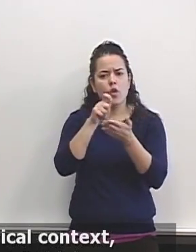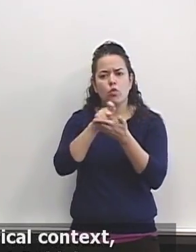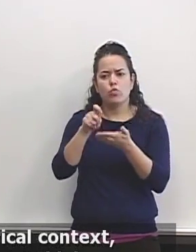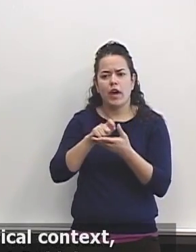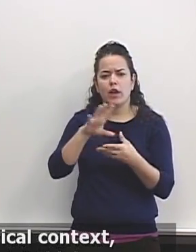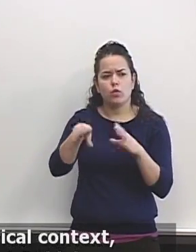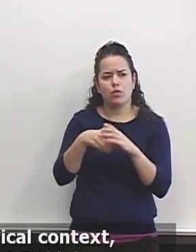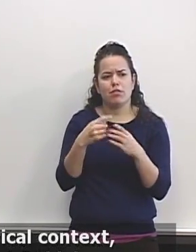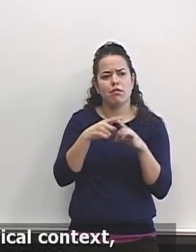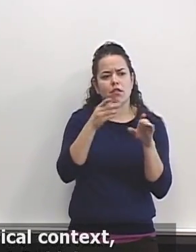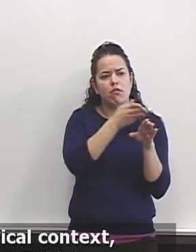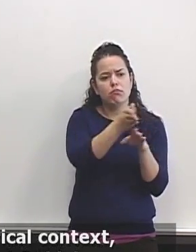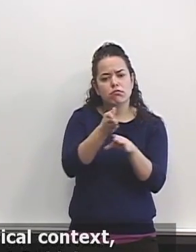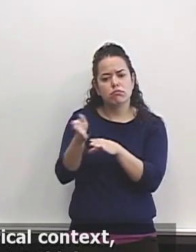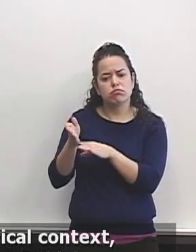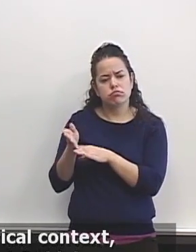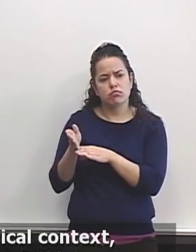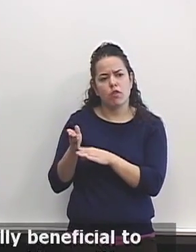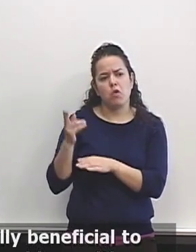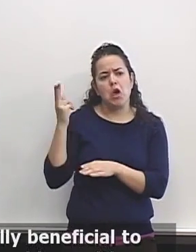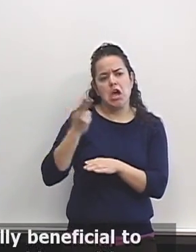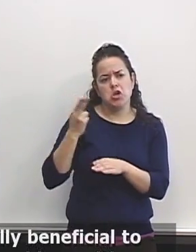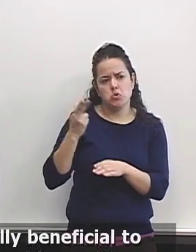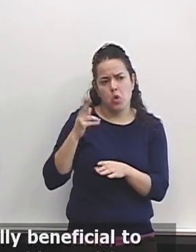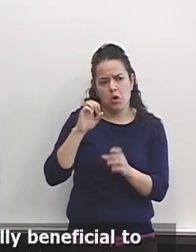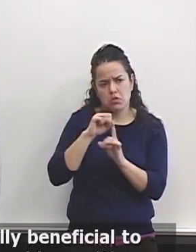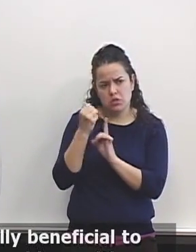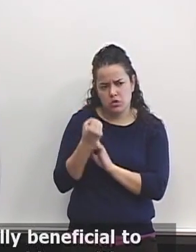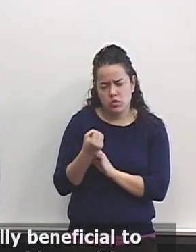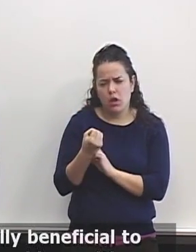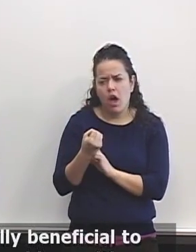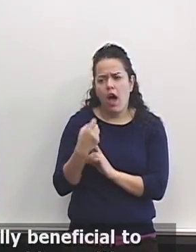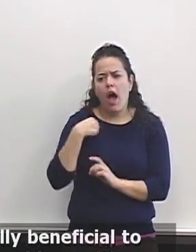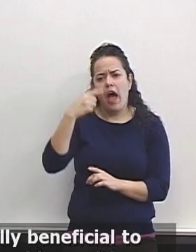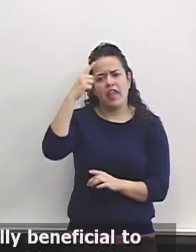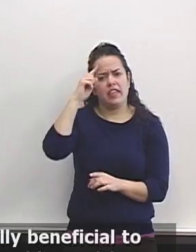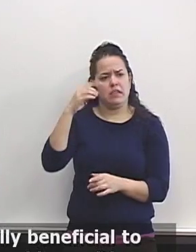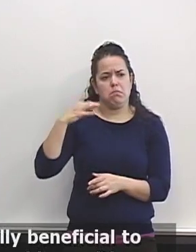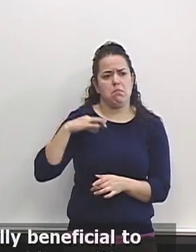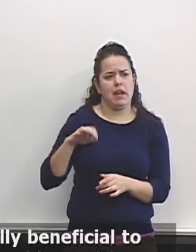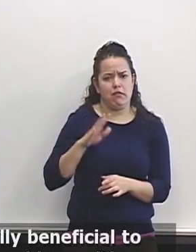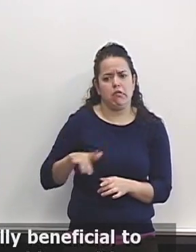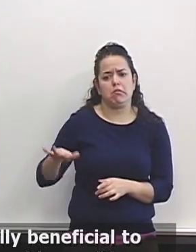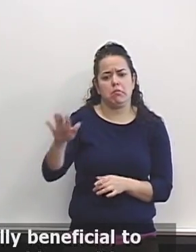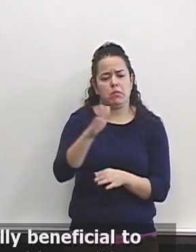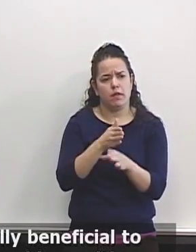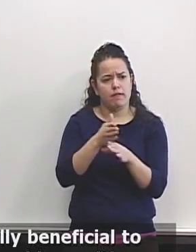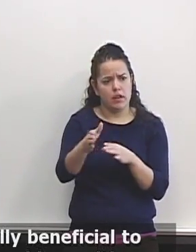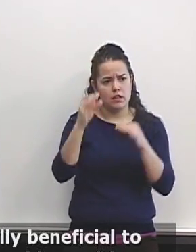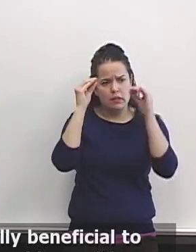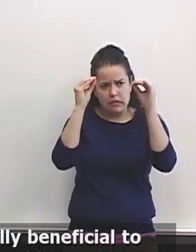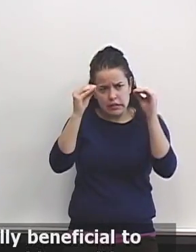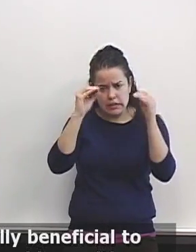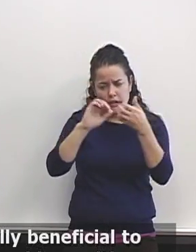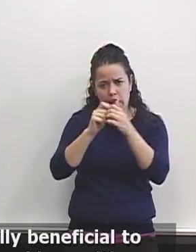context, one that I think has been really beneficial to the field of teaching